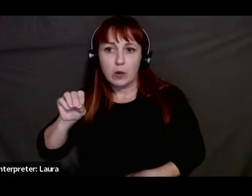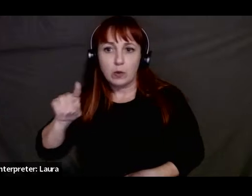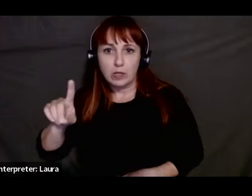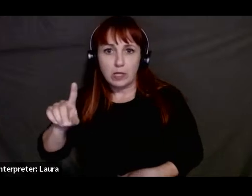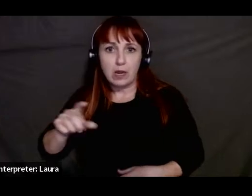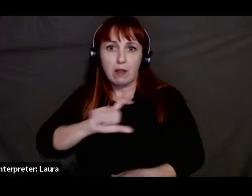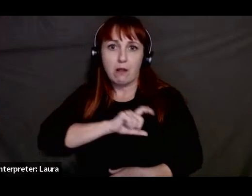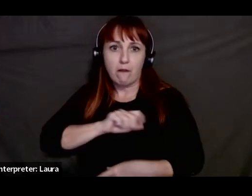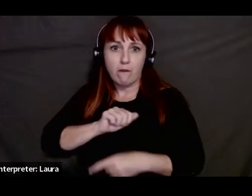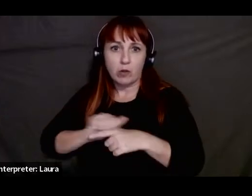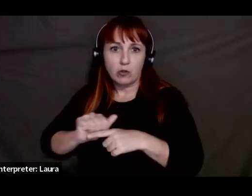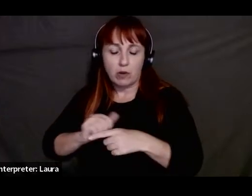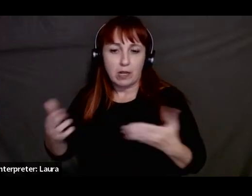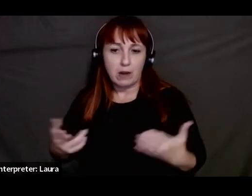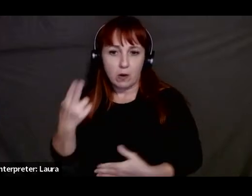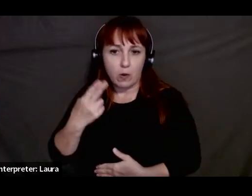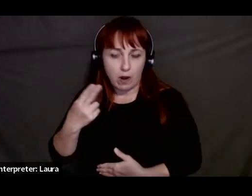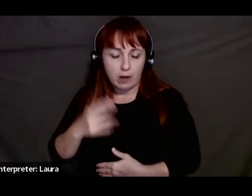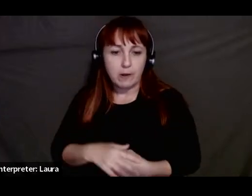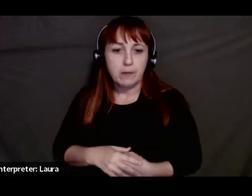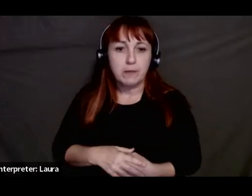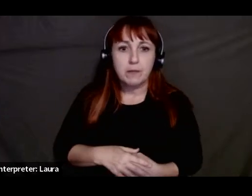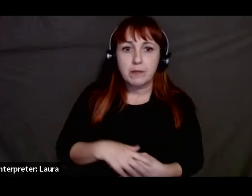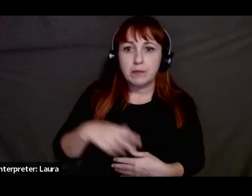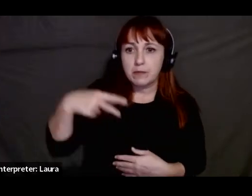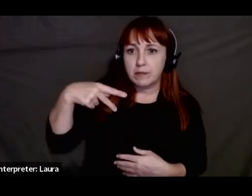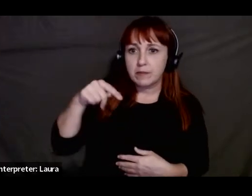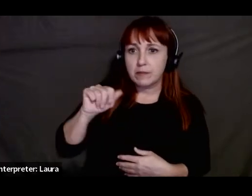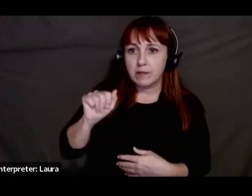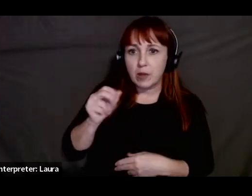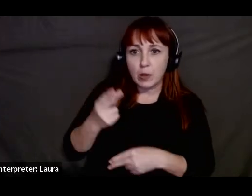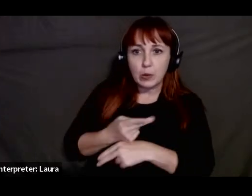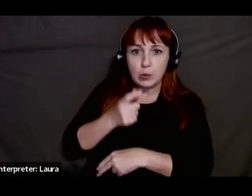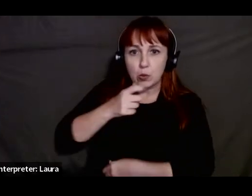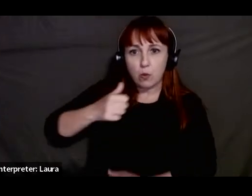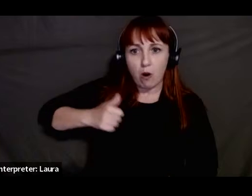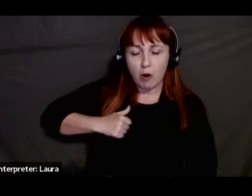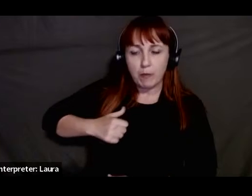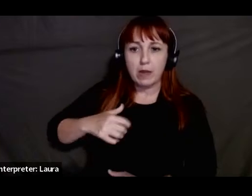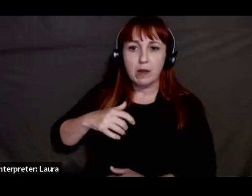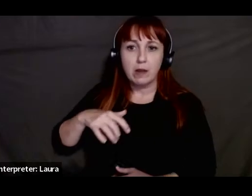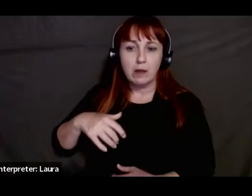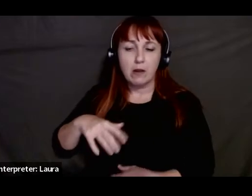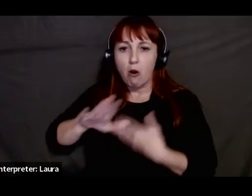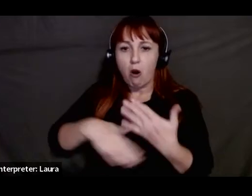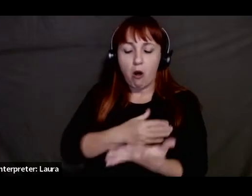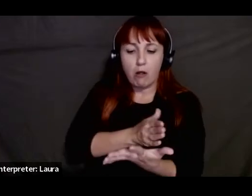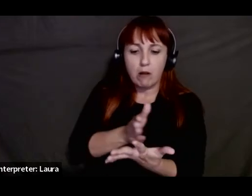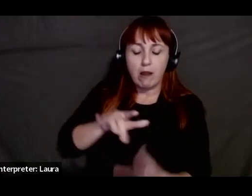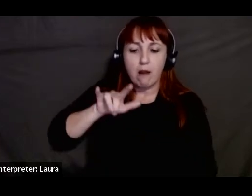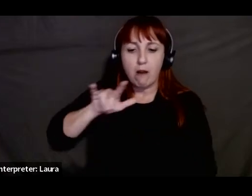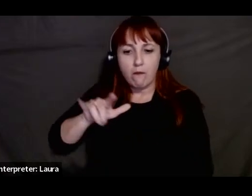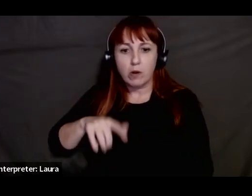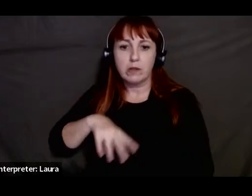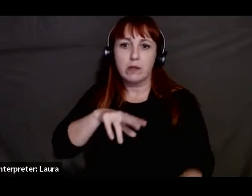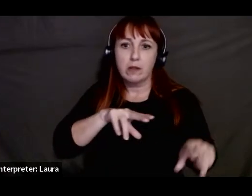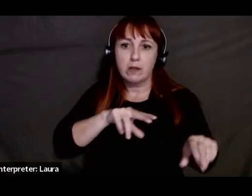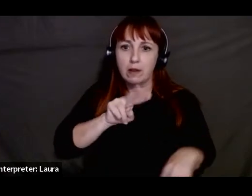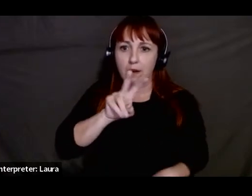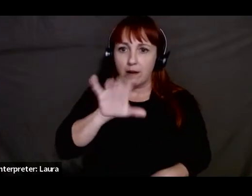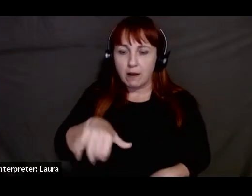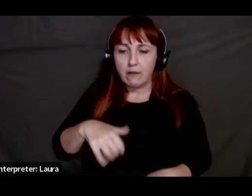training in Hawaii as well. PTA is used by the Army, Marine Corps, Navy, Air Force, Army